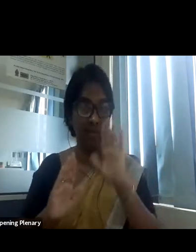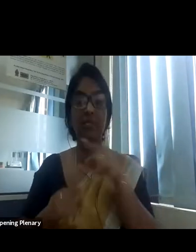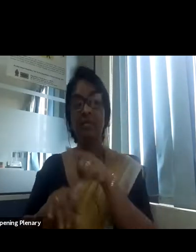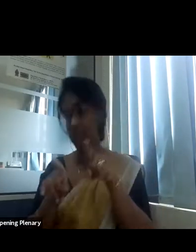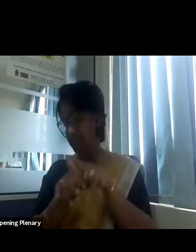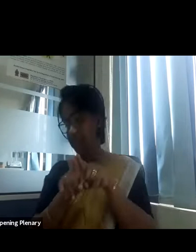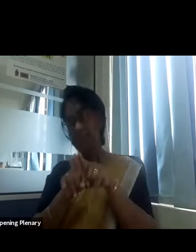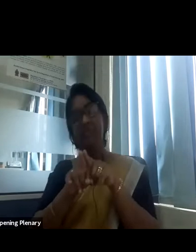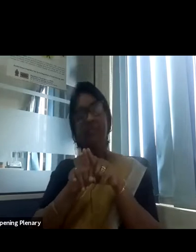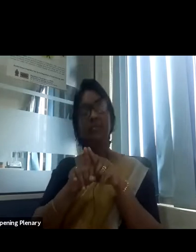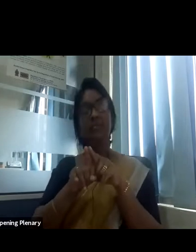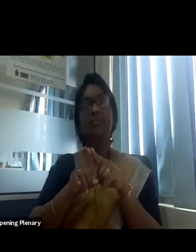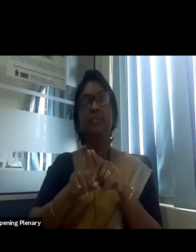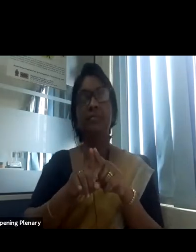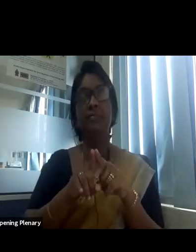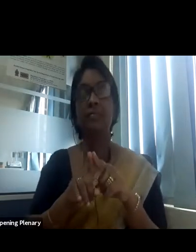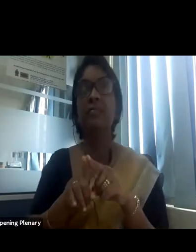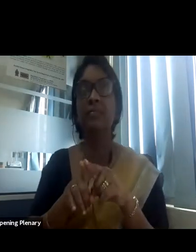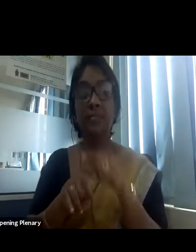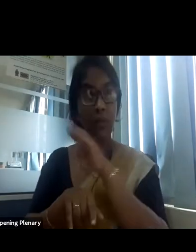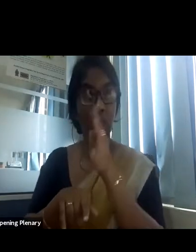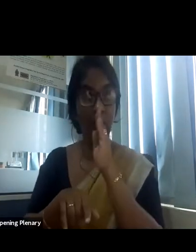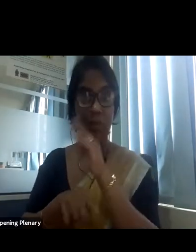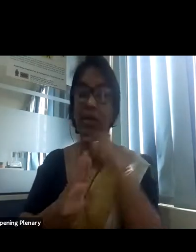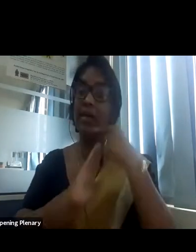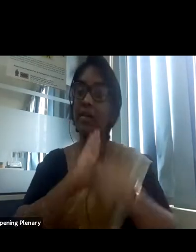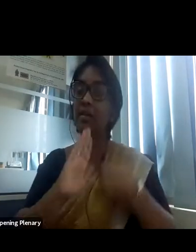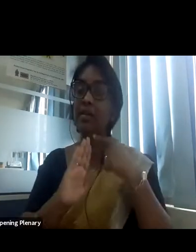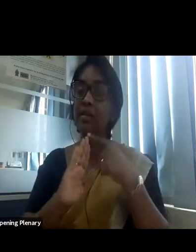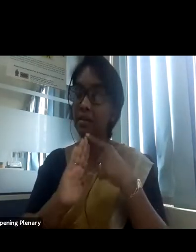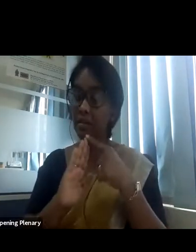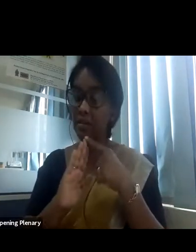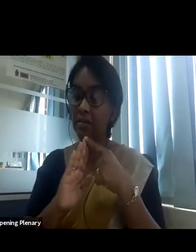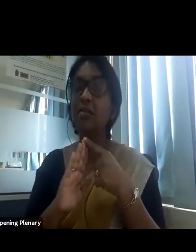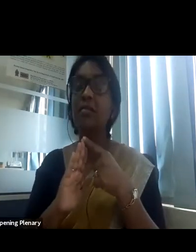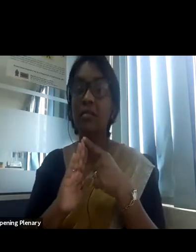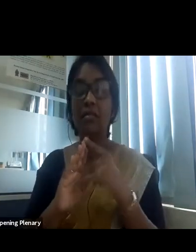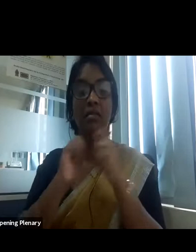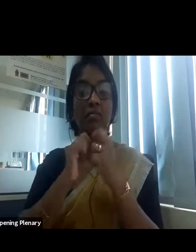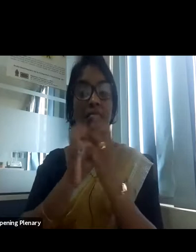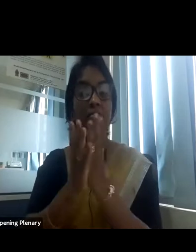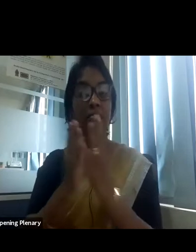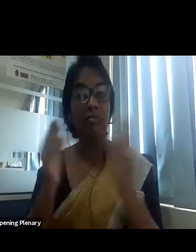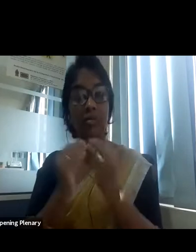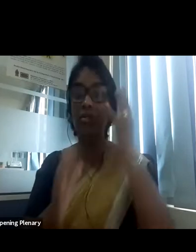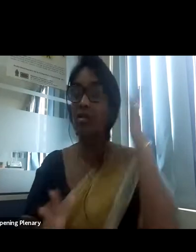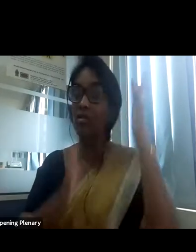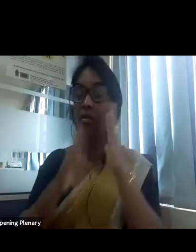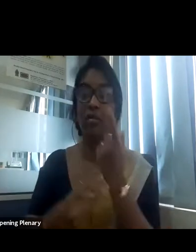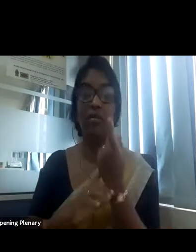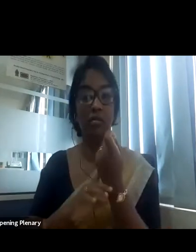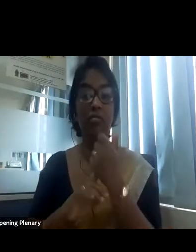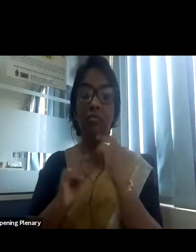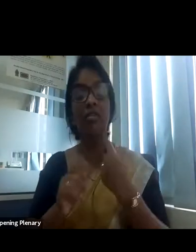driving local solutions to global environmental, social, and economic challenges, paving the way for how